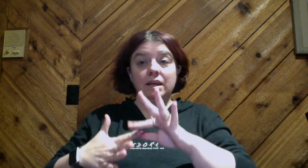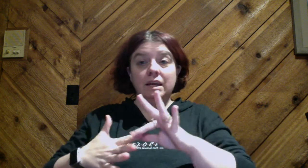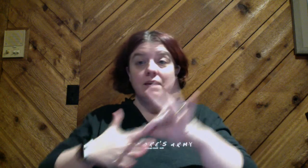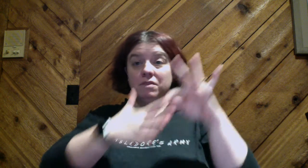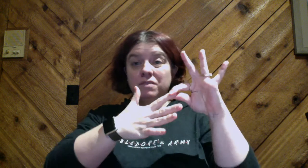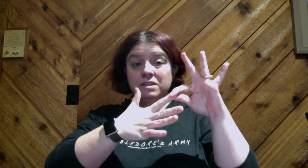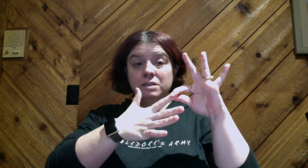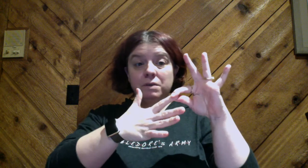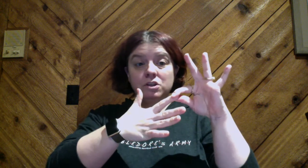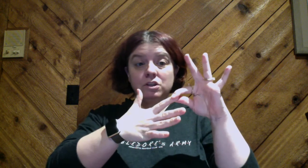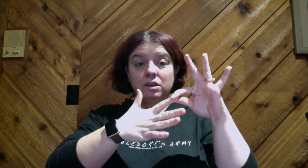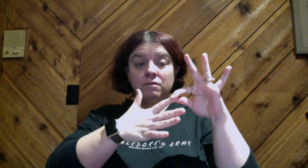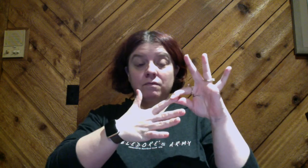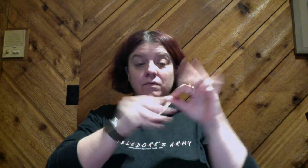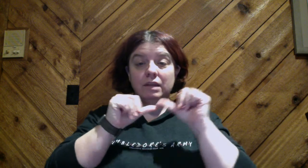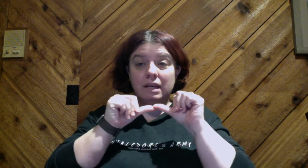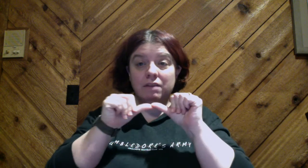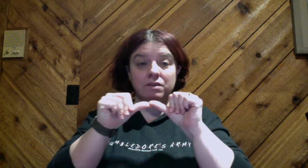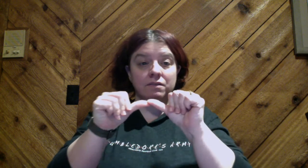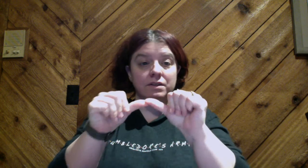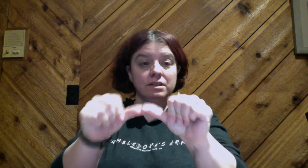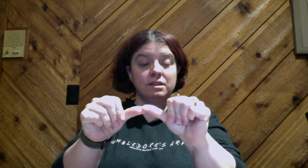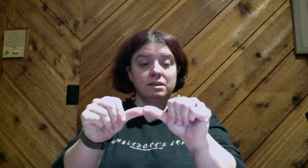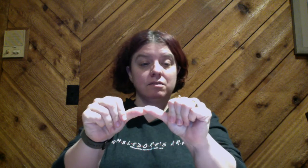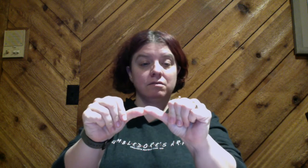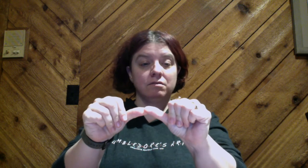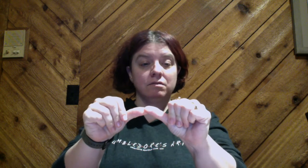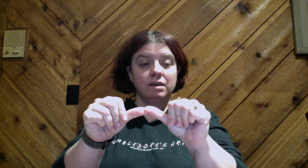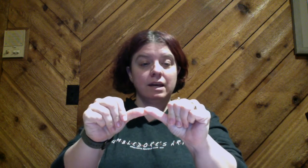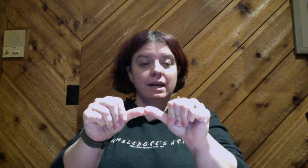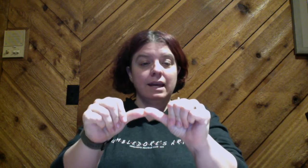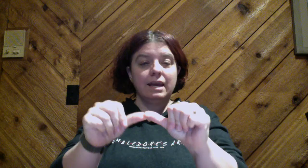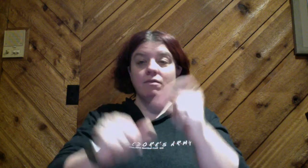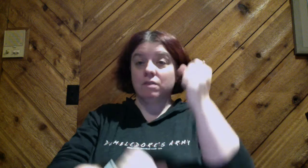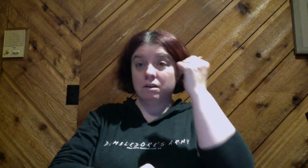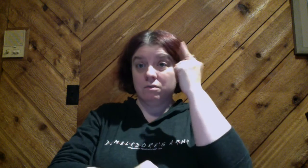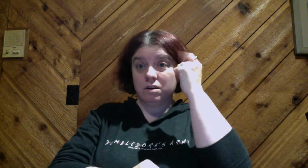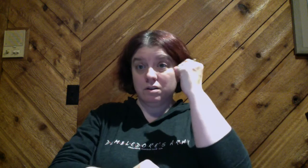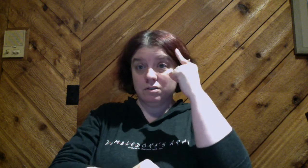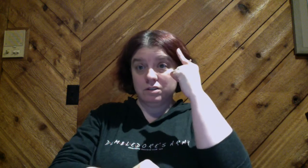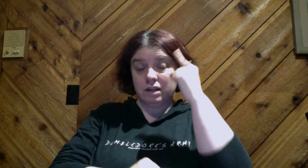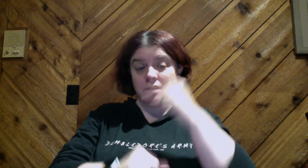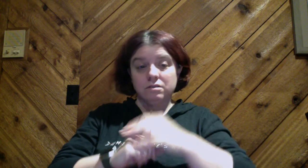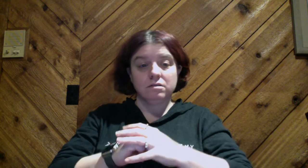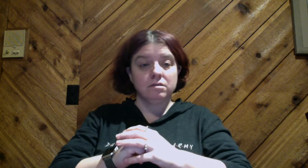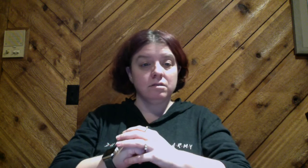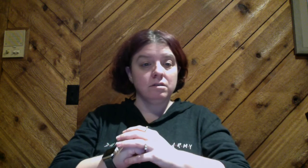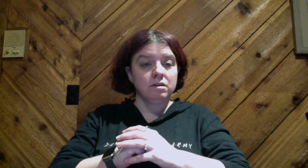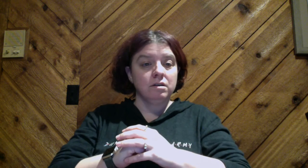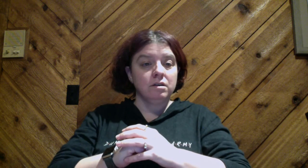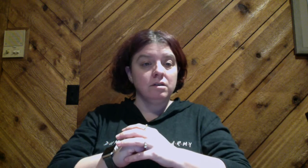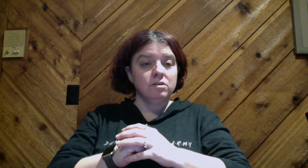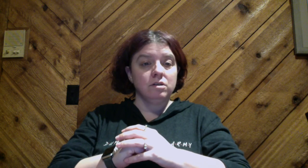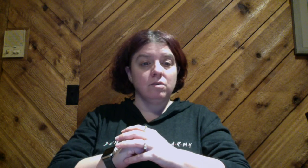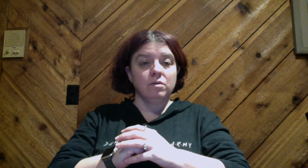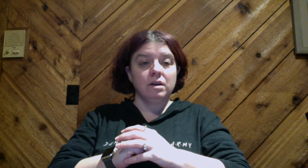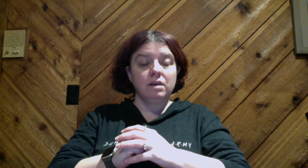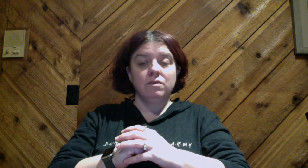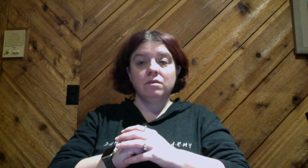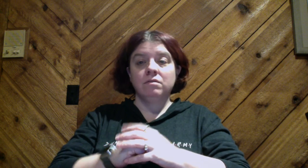Even if it's especially. Even if it's still. Even though, understand. So even